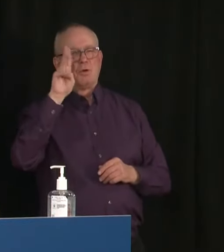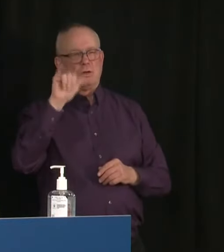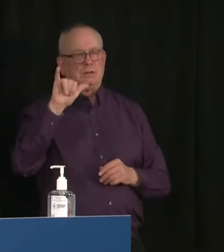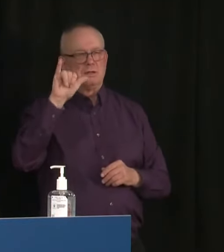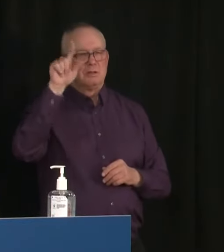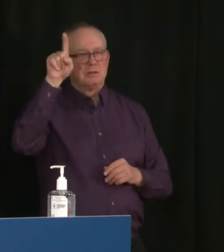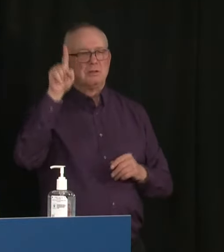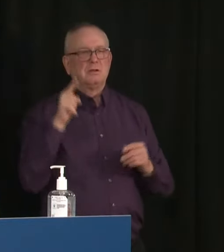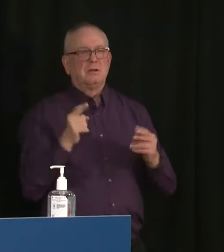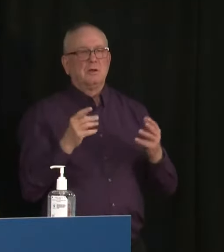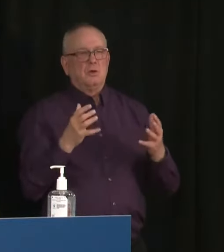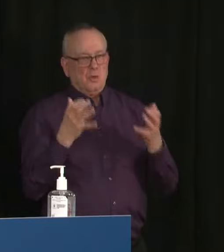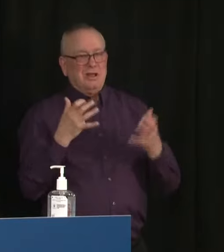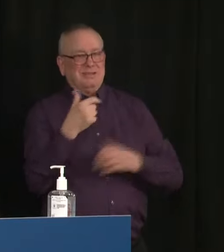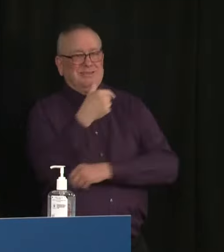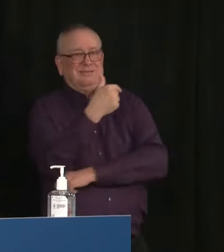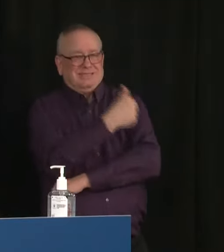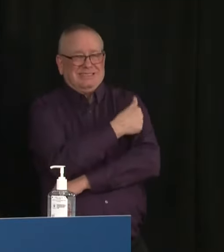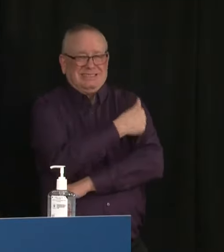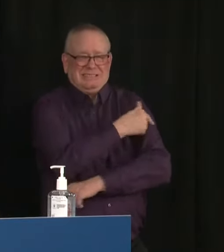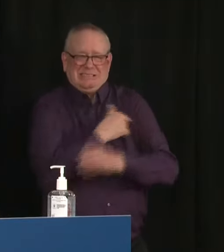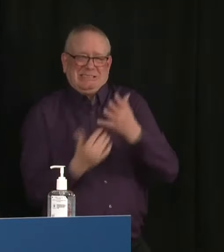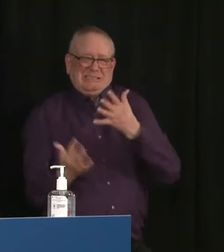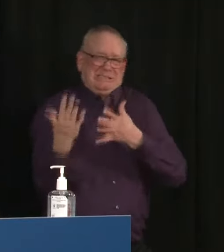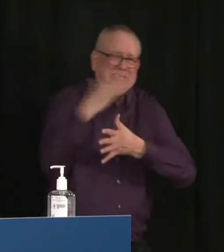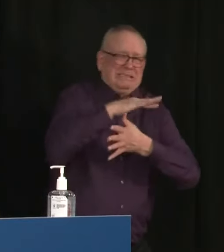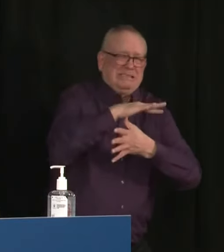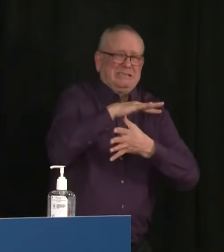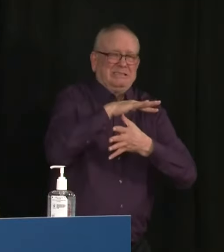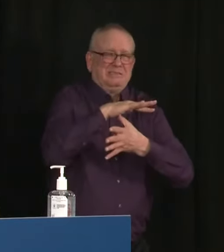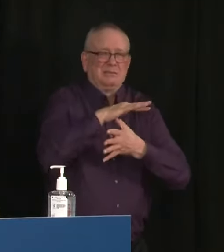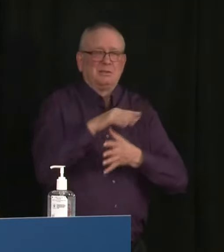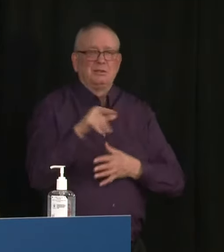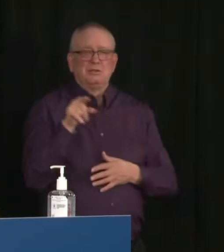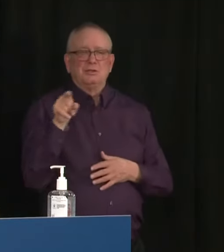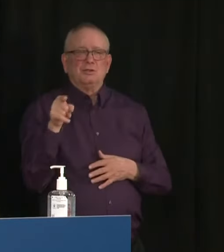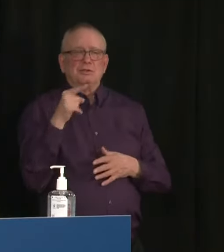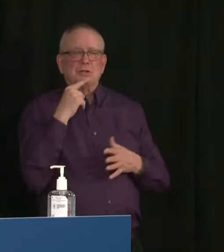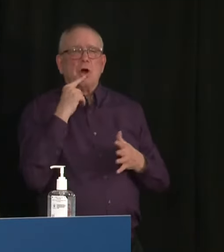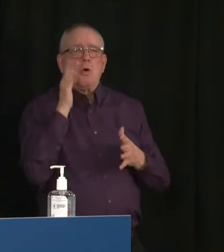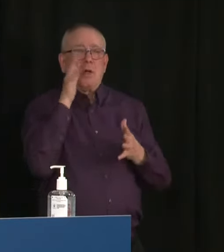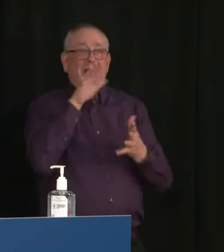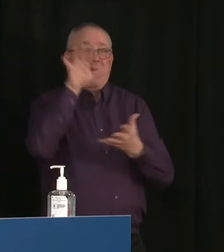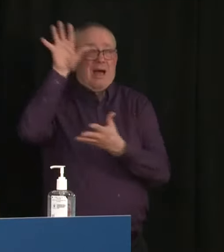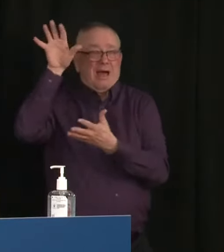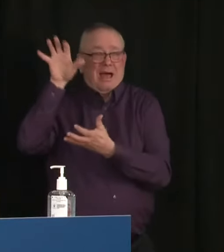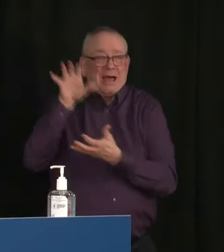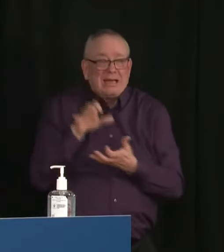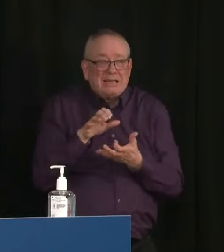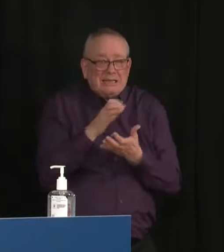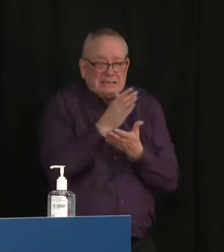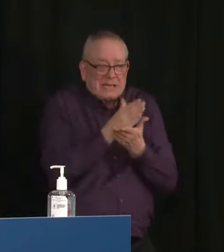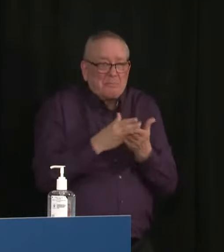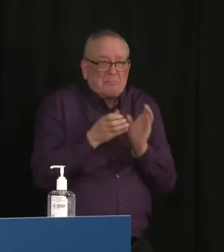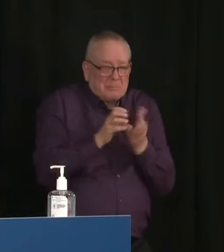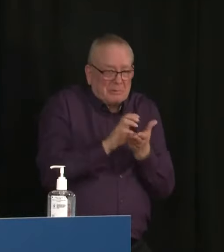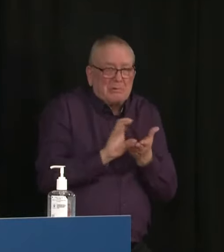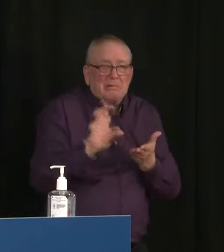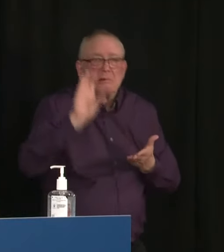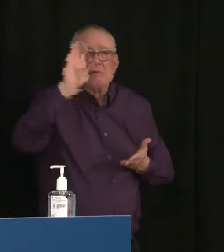vaccines, so everybody getting a vaccine who's an adult. So it's more like what's happening at the meatpacking plant. Is that